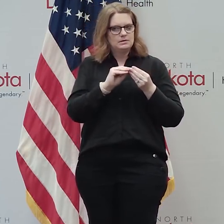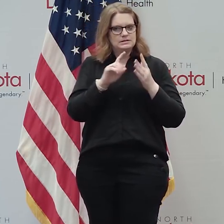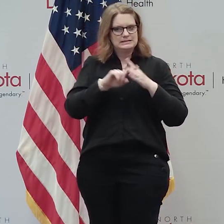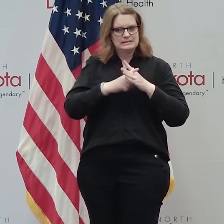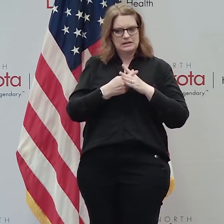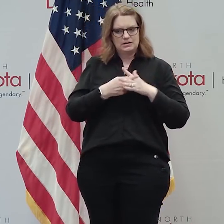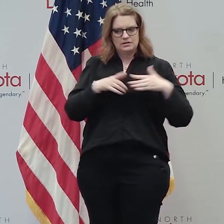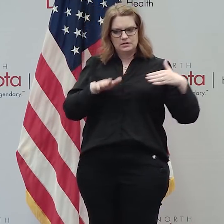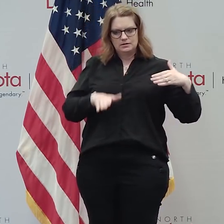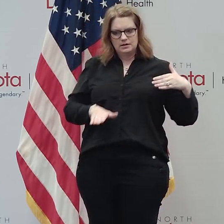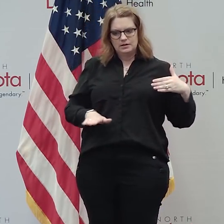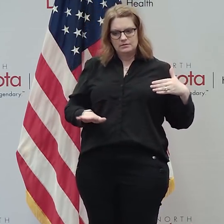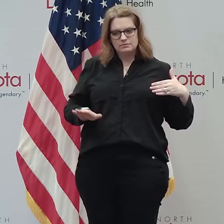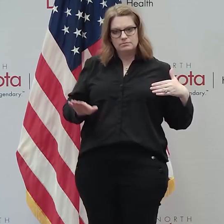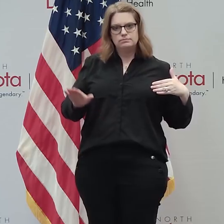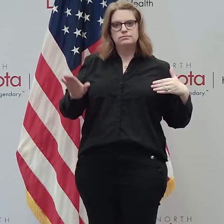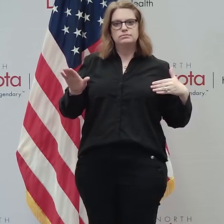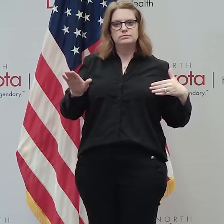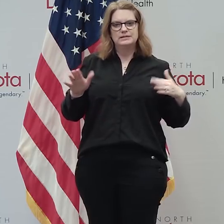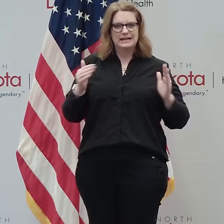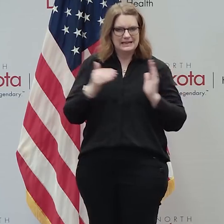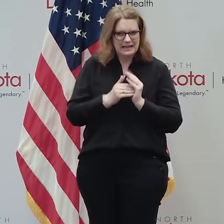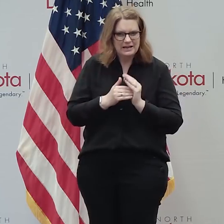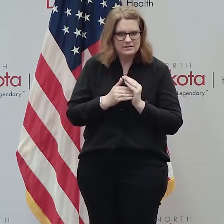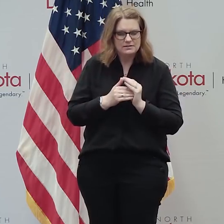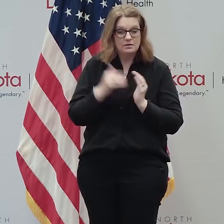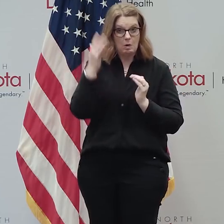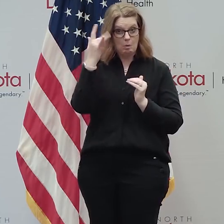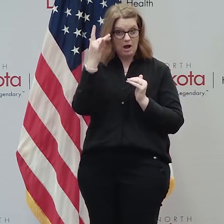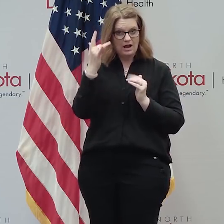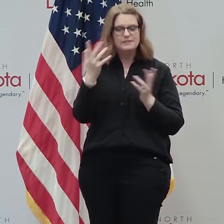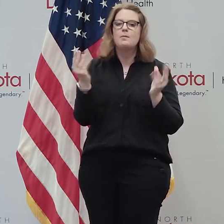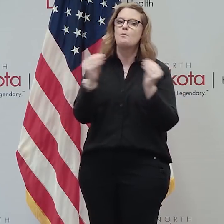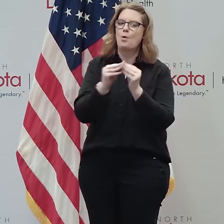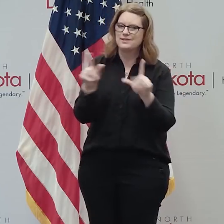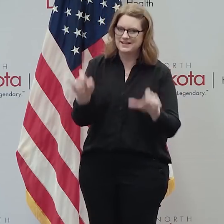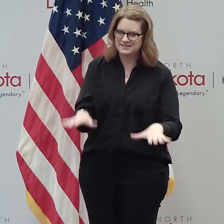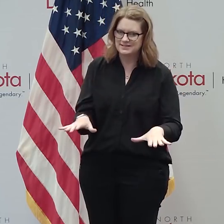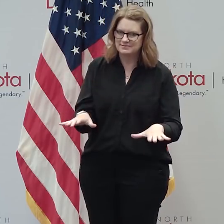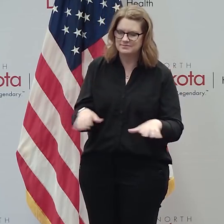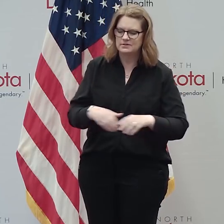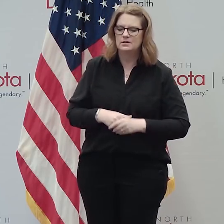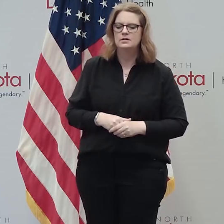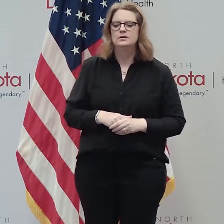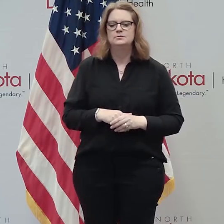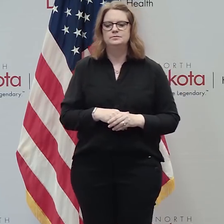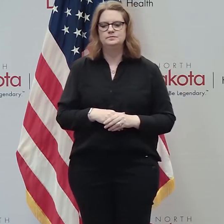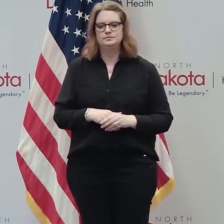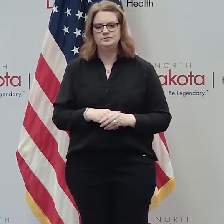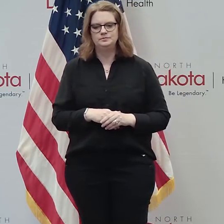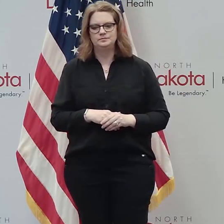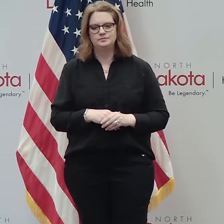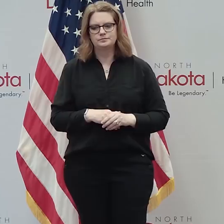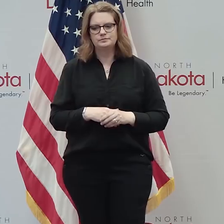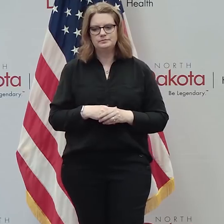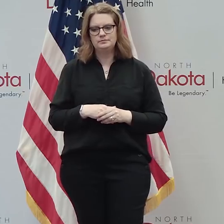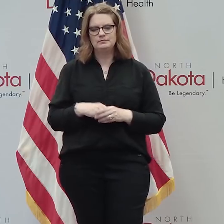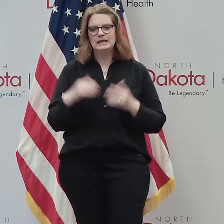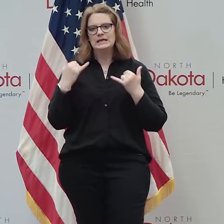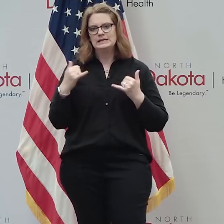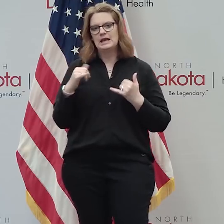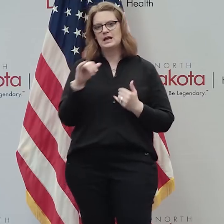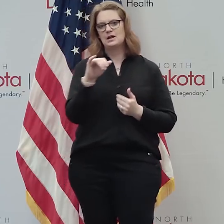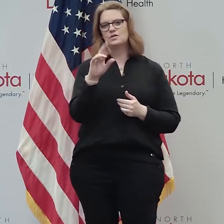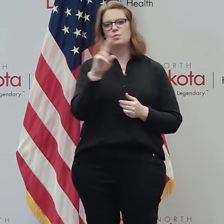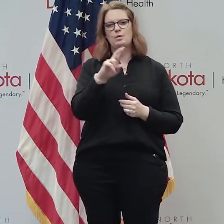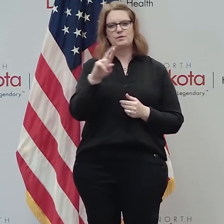climb up on the daily rate a little bit again, because of the focused work we're doing. From a testing update related to the Red River